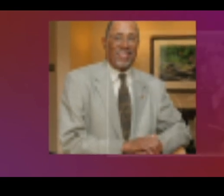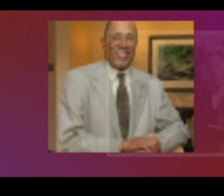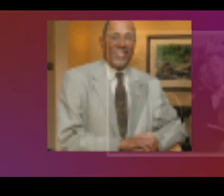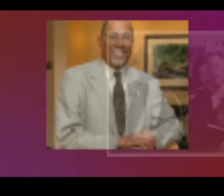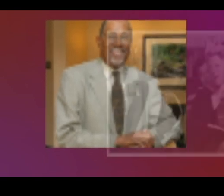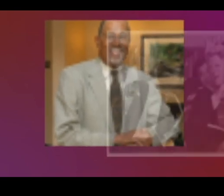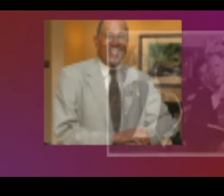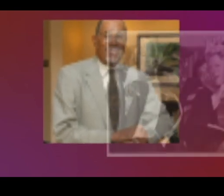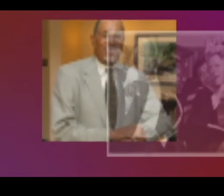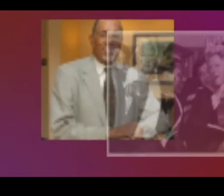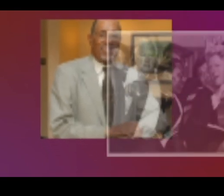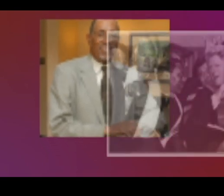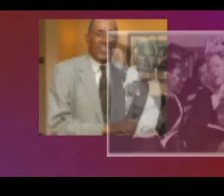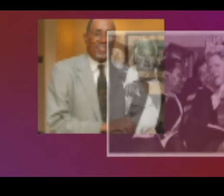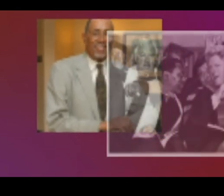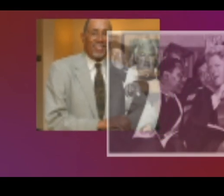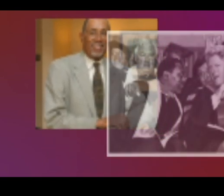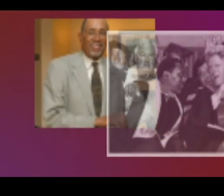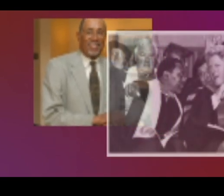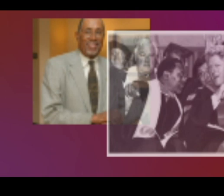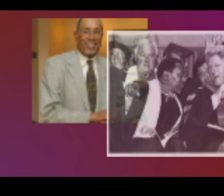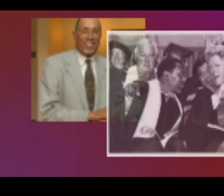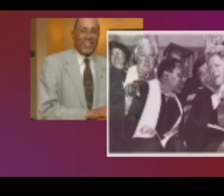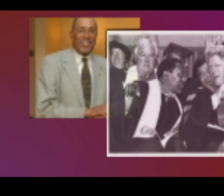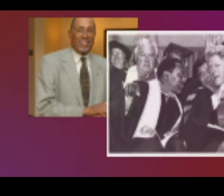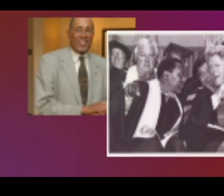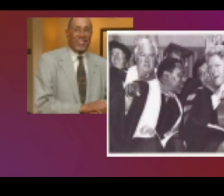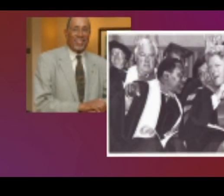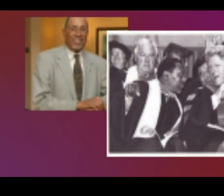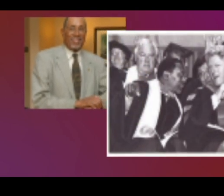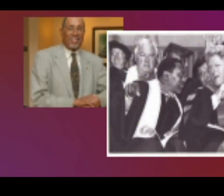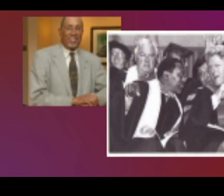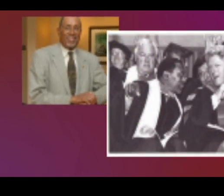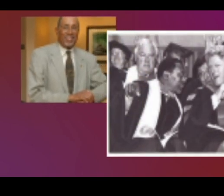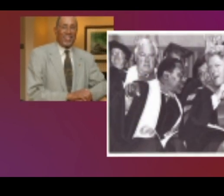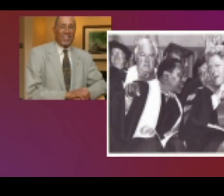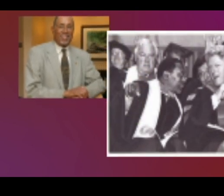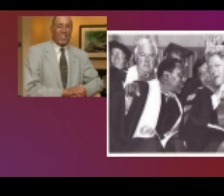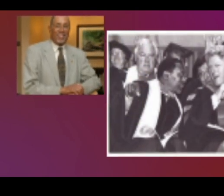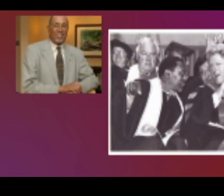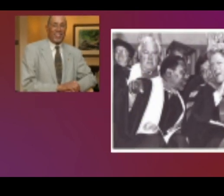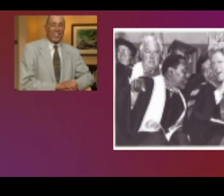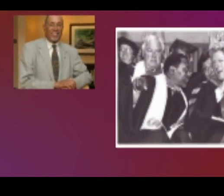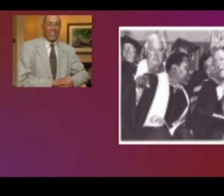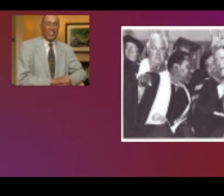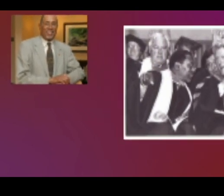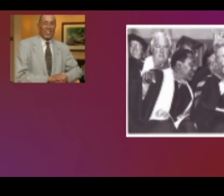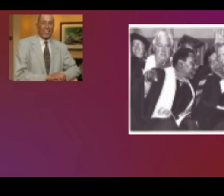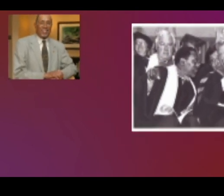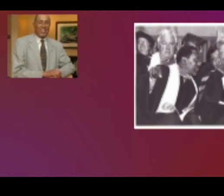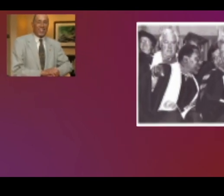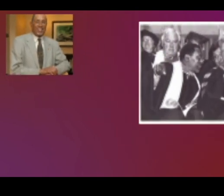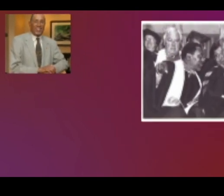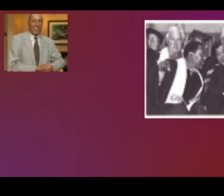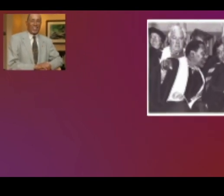A man who has met and worked with presidents of the United States. He has been a member of national and prestigious state